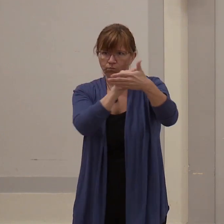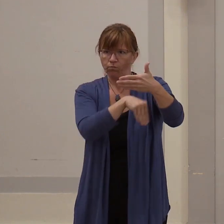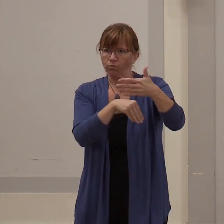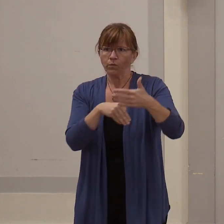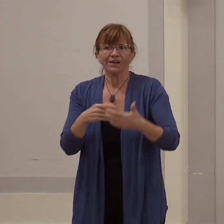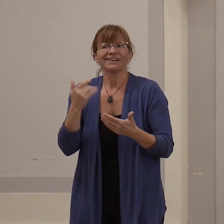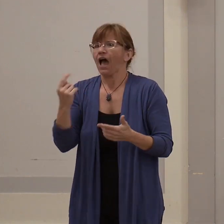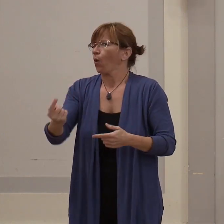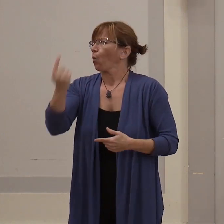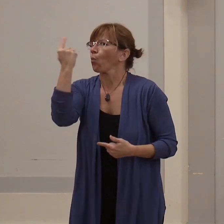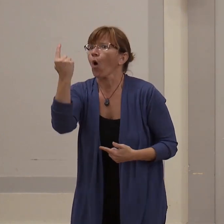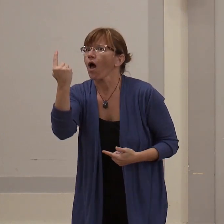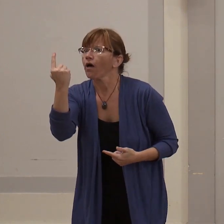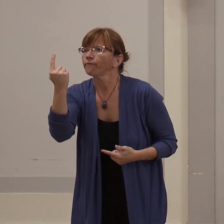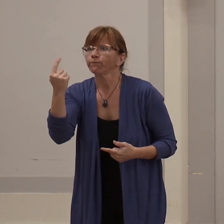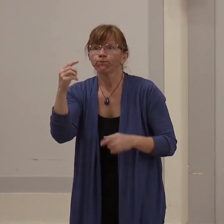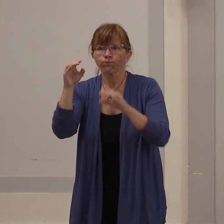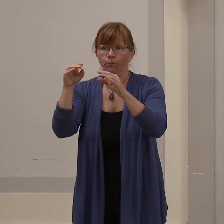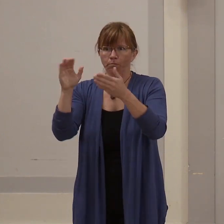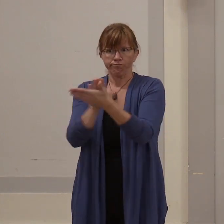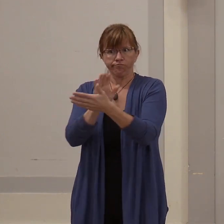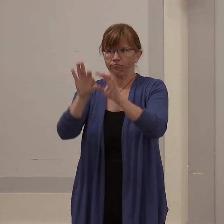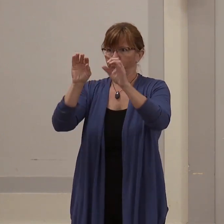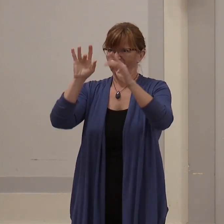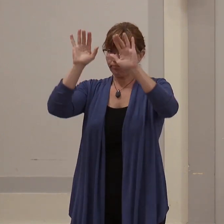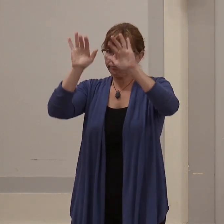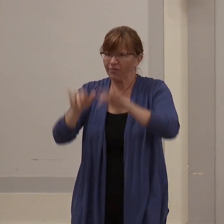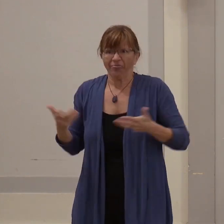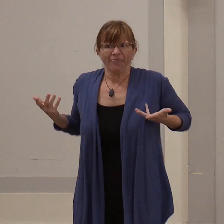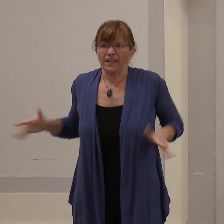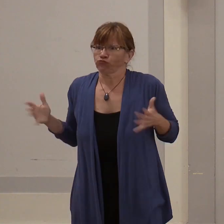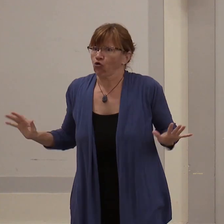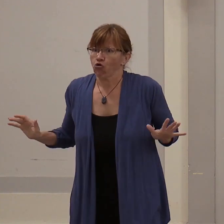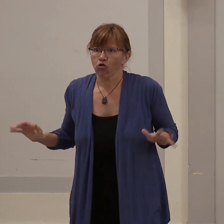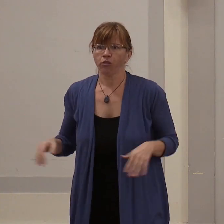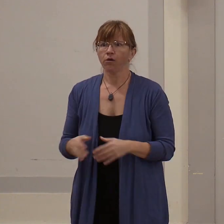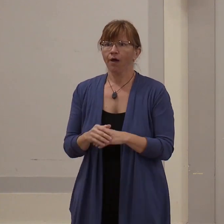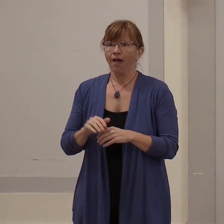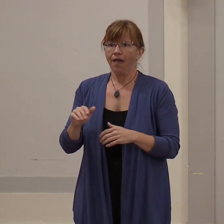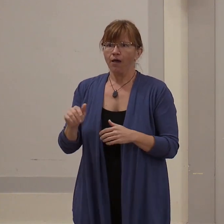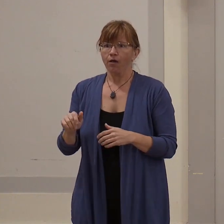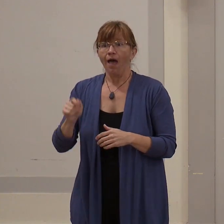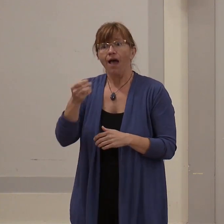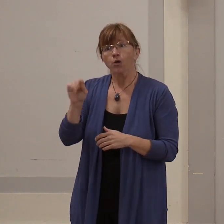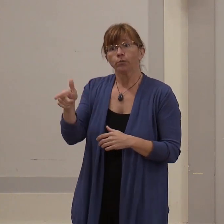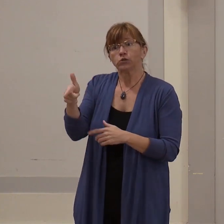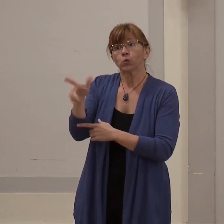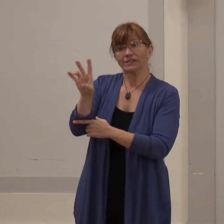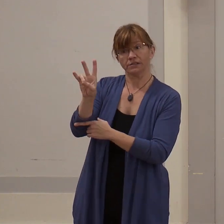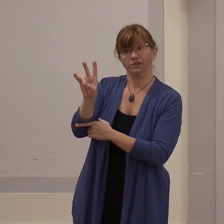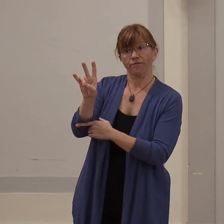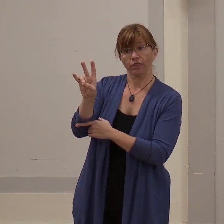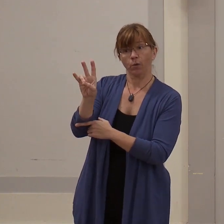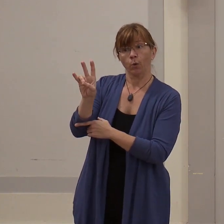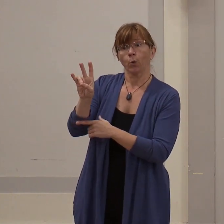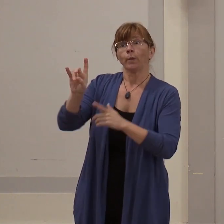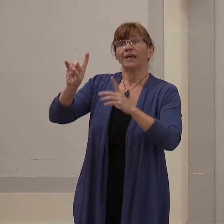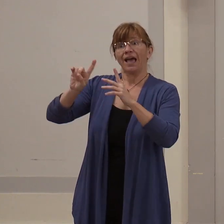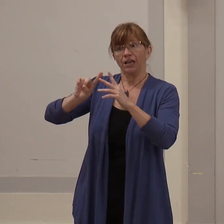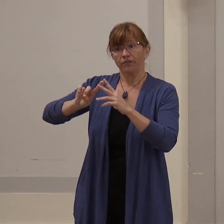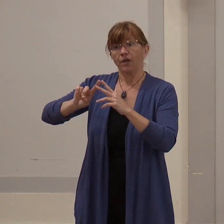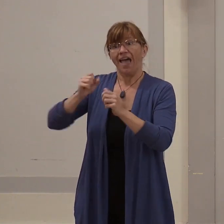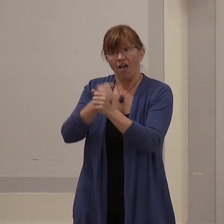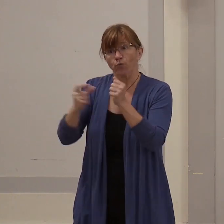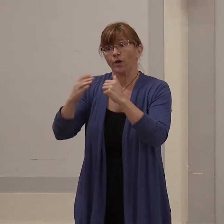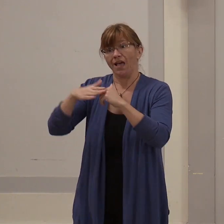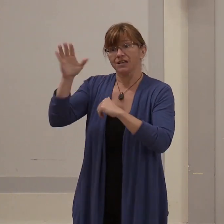all eligible city residents, which again, by April 27th, will be everyone over the age of 16. If you have already registered with